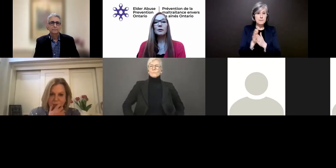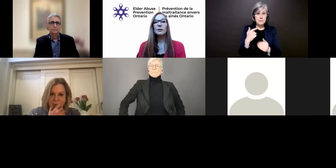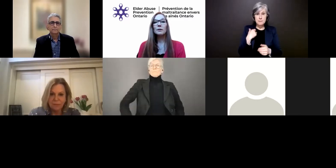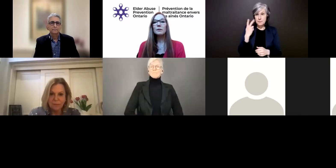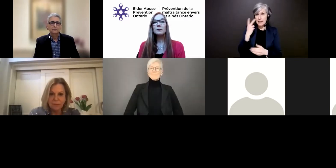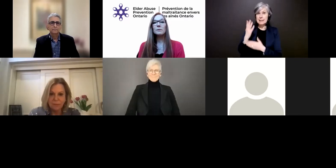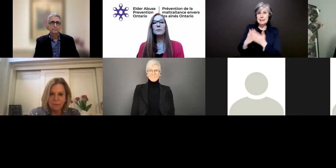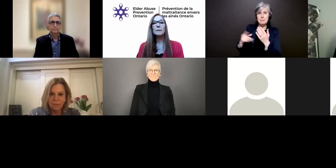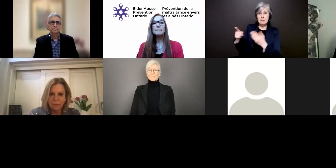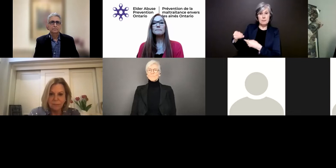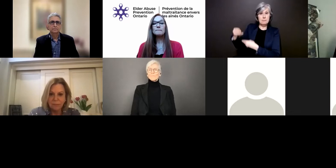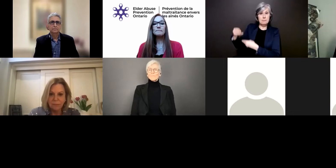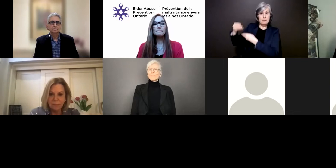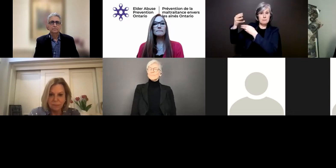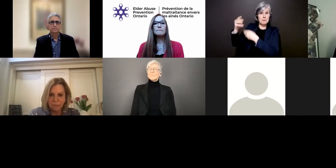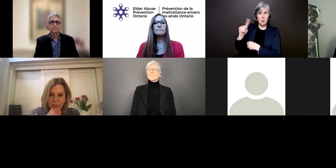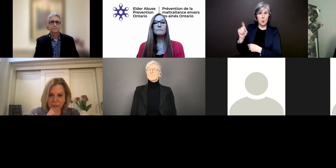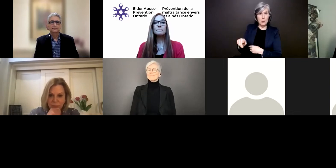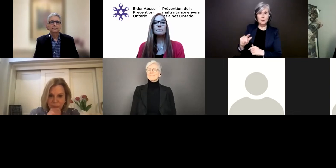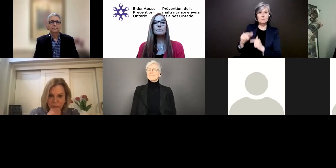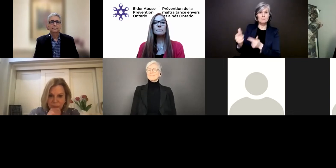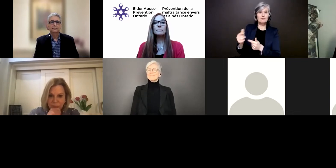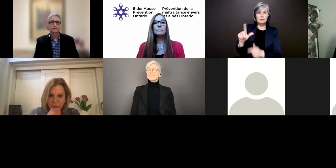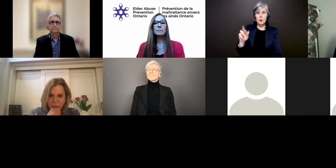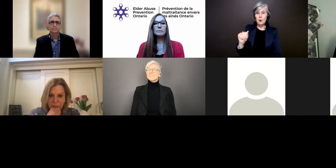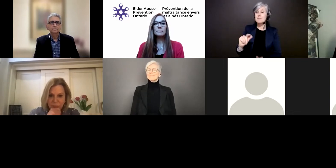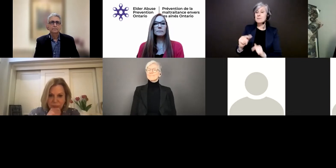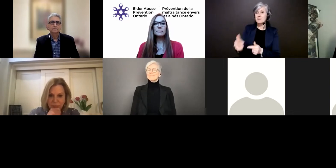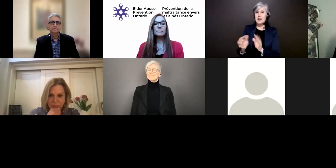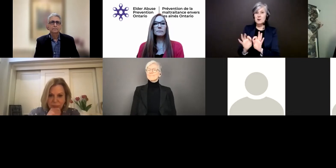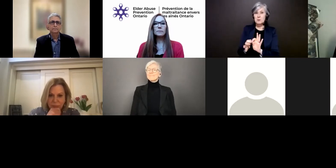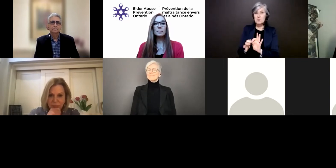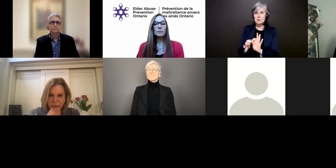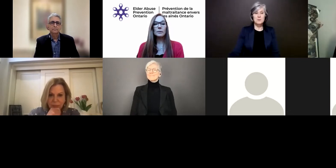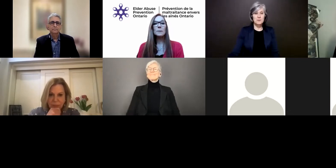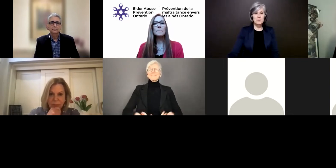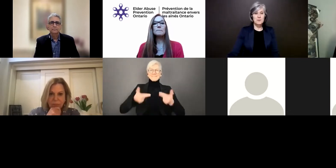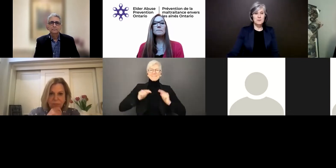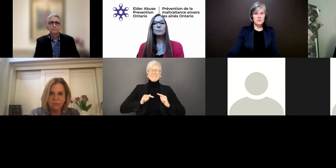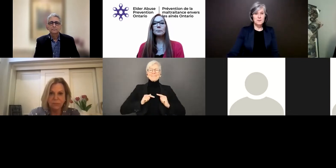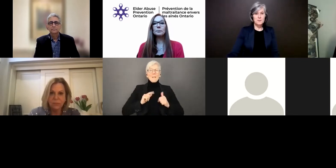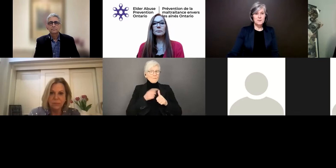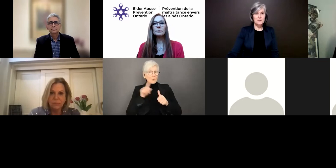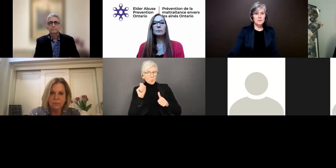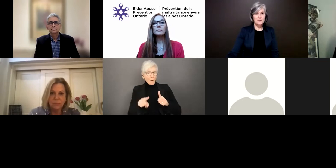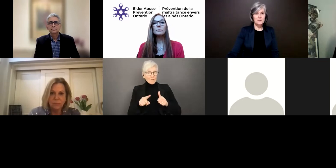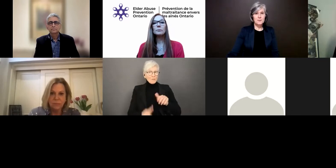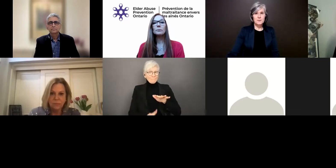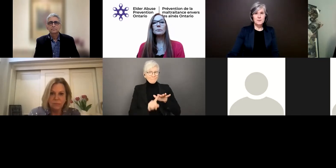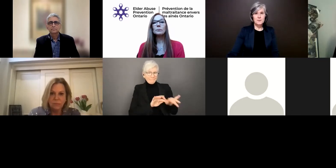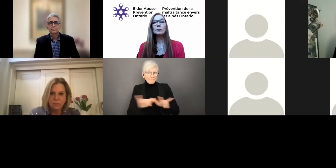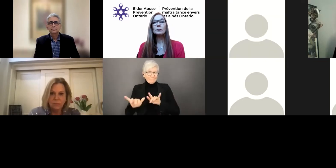here. Absolutely. Thank you, Rayanne. So the first question is, what role